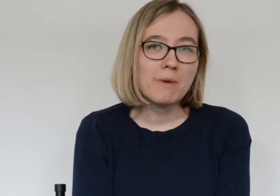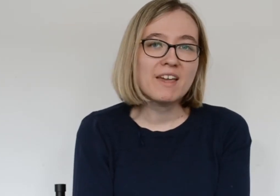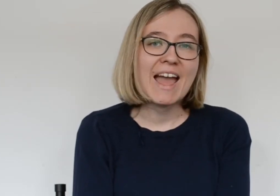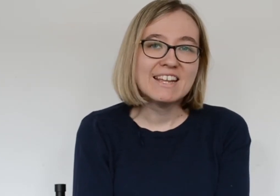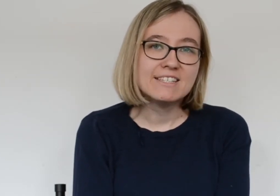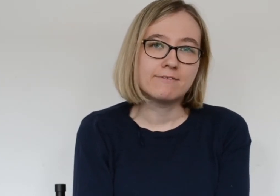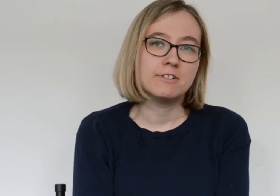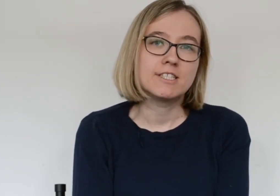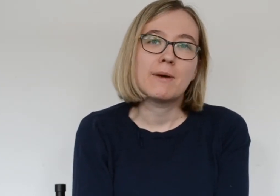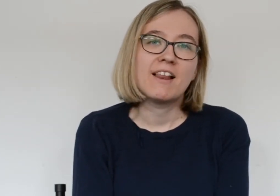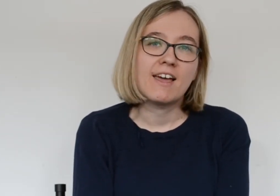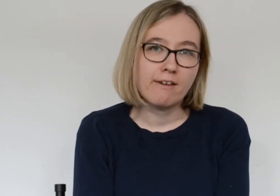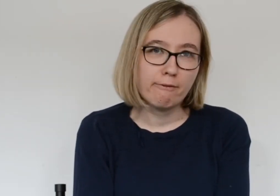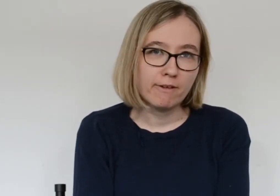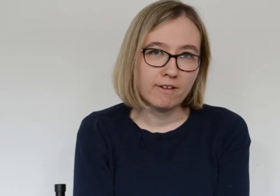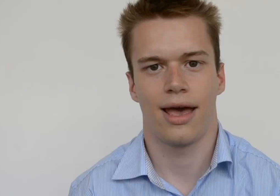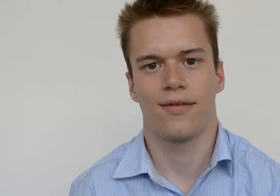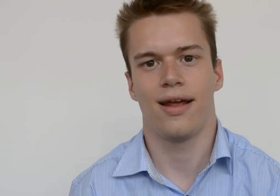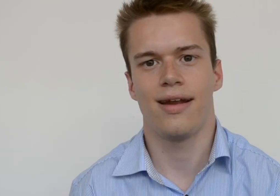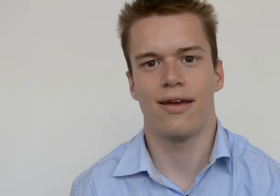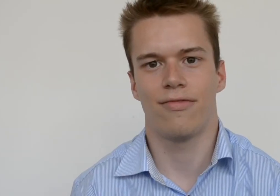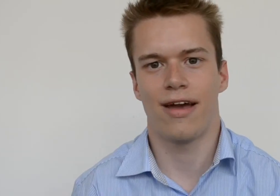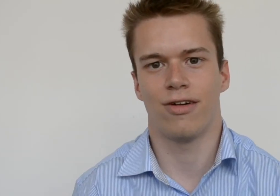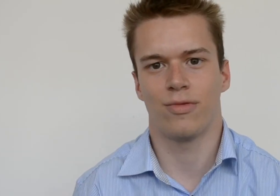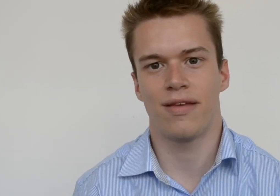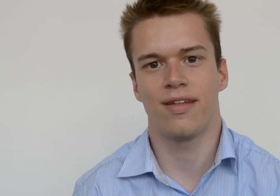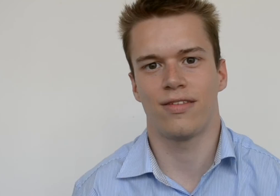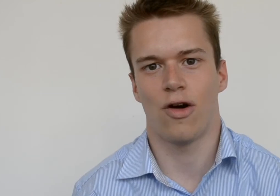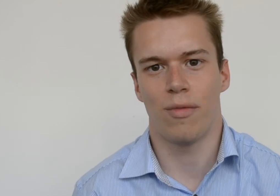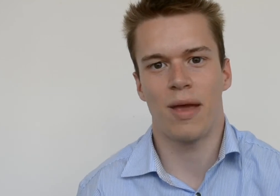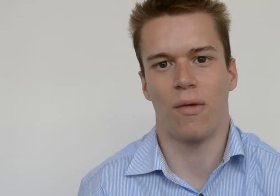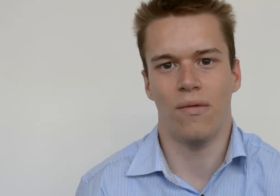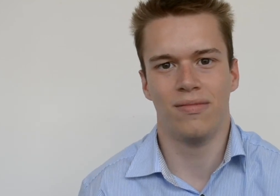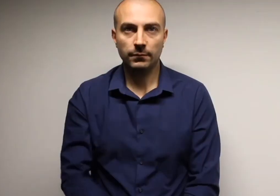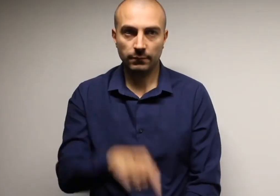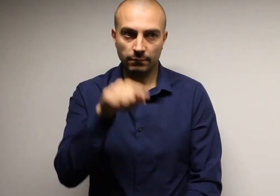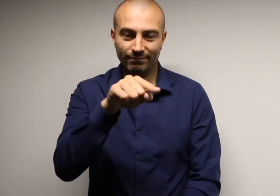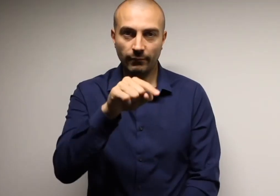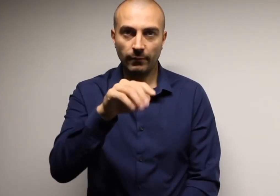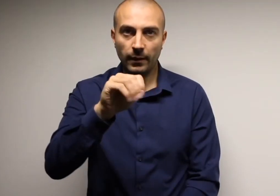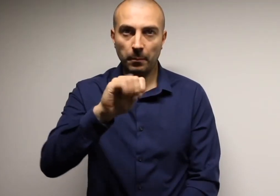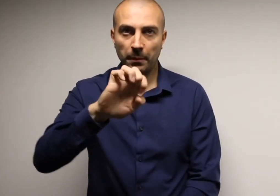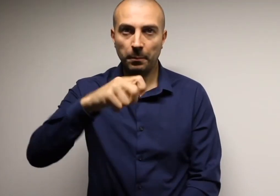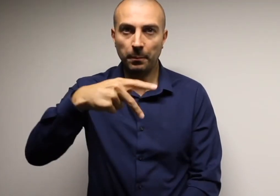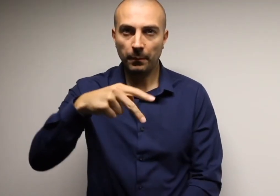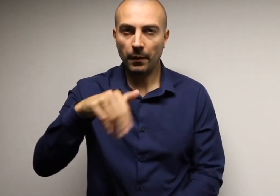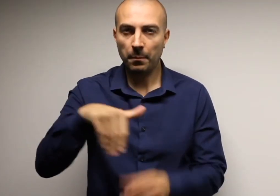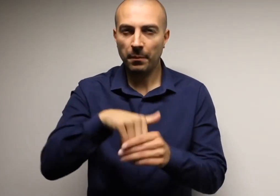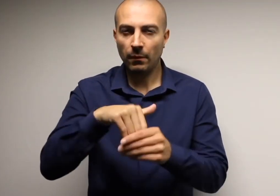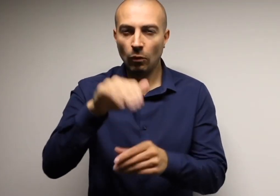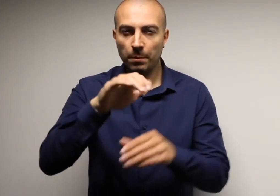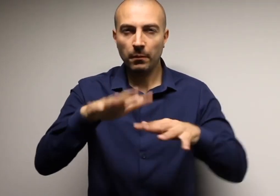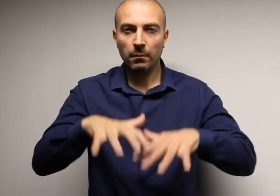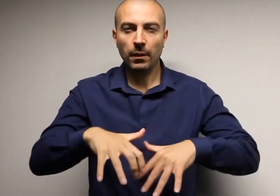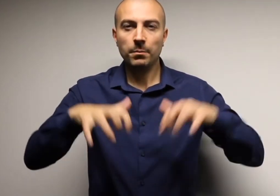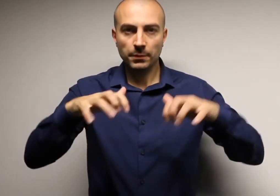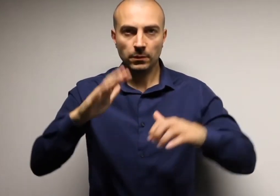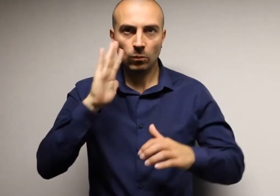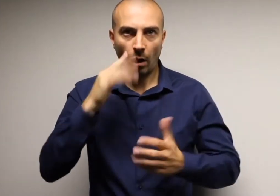make any difference to my life. It clearly favours business over people. The members of the European Parliament will